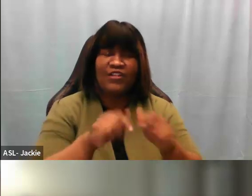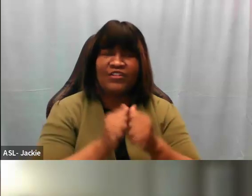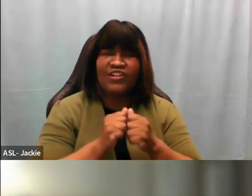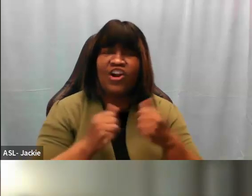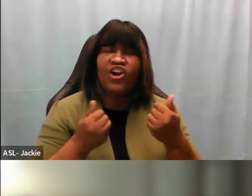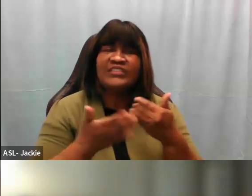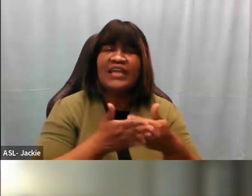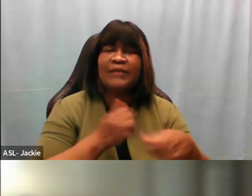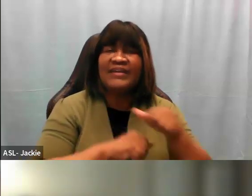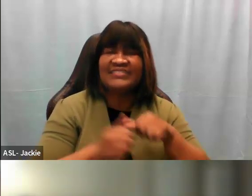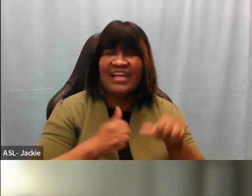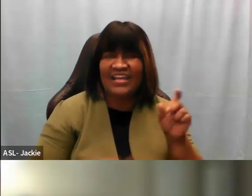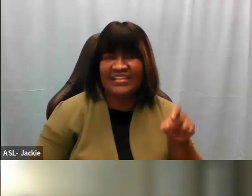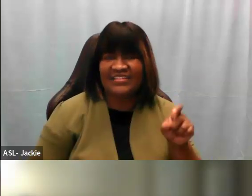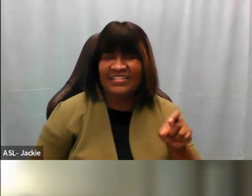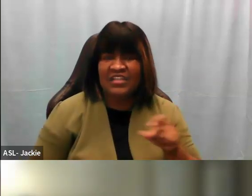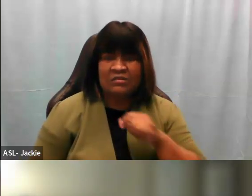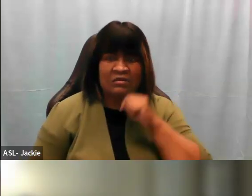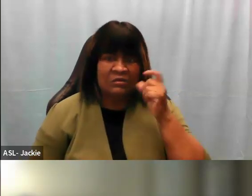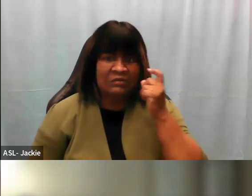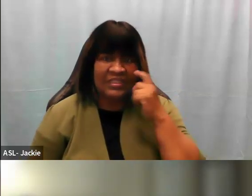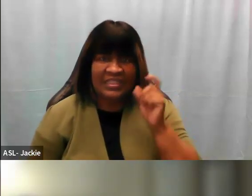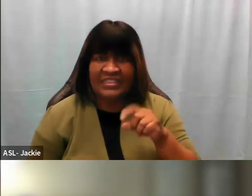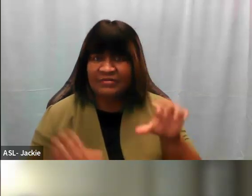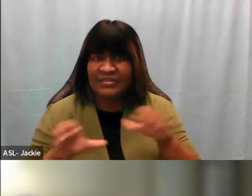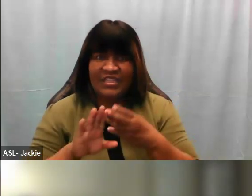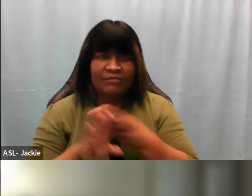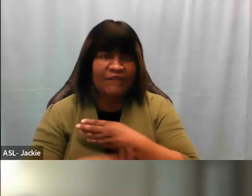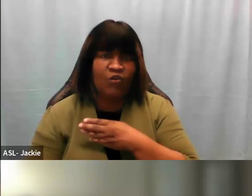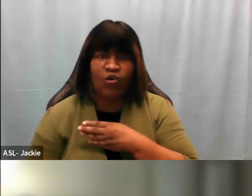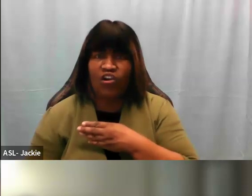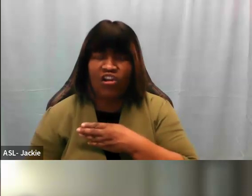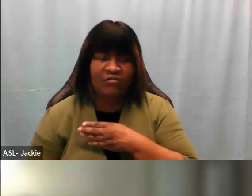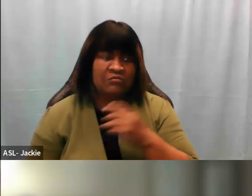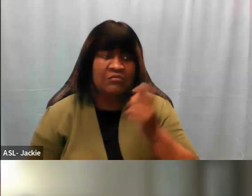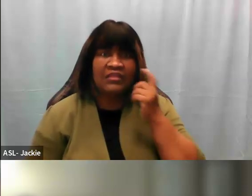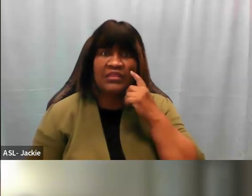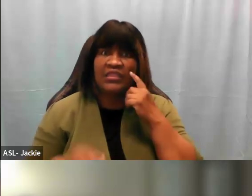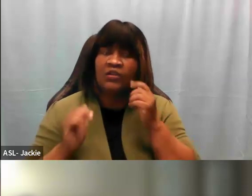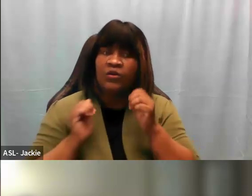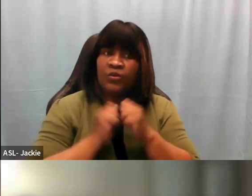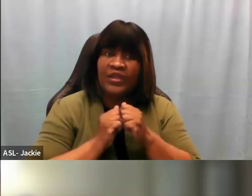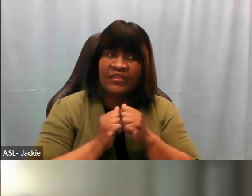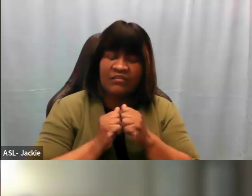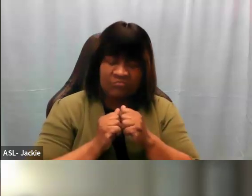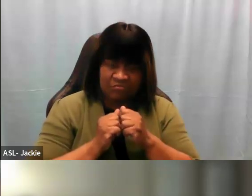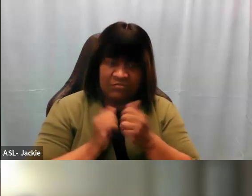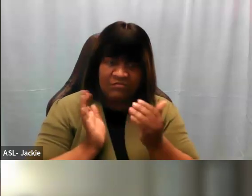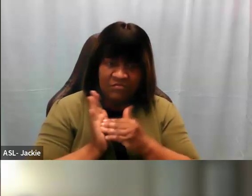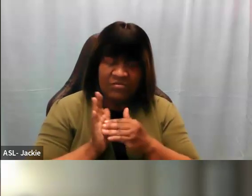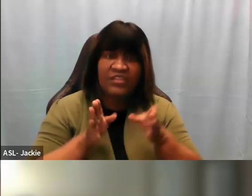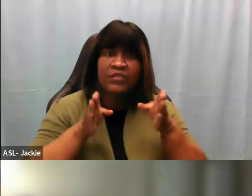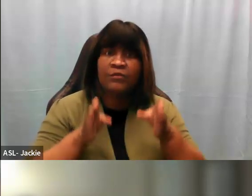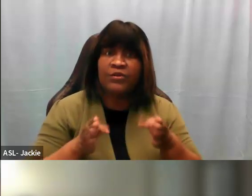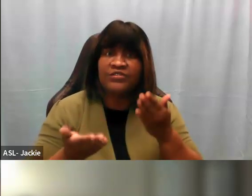by side. So I don't think it needs to be done before. I definitely think again, the person